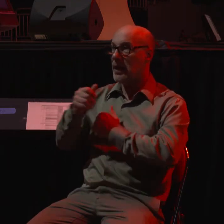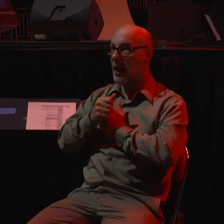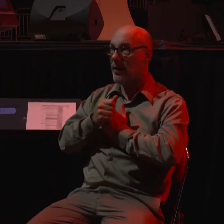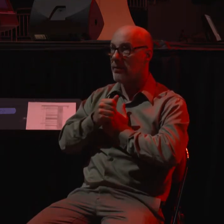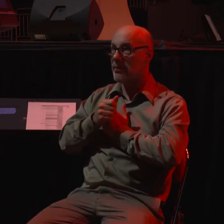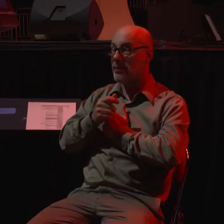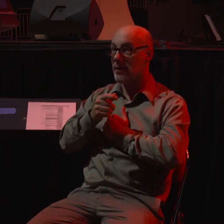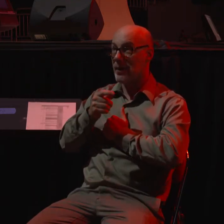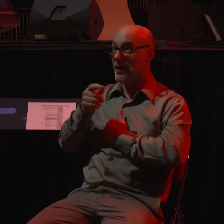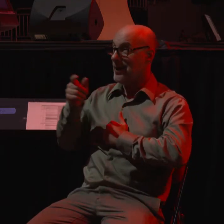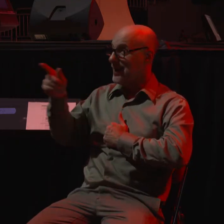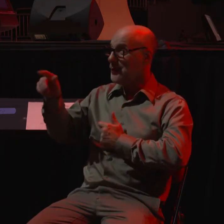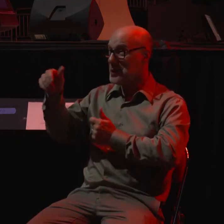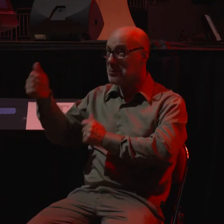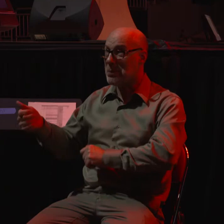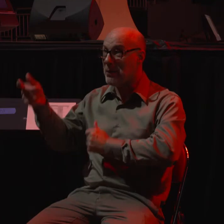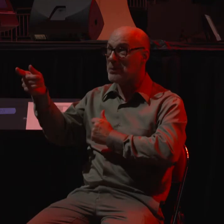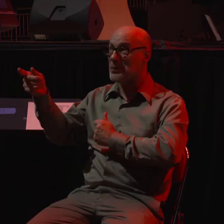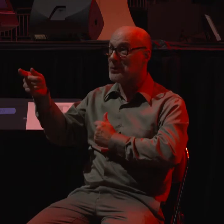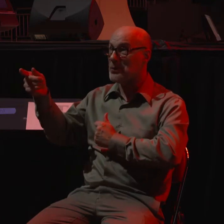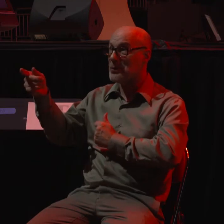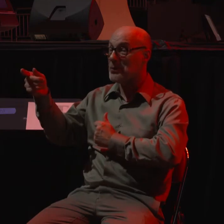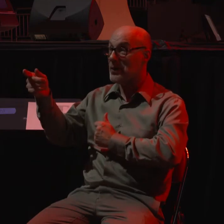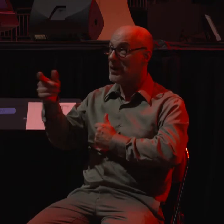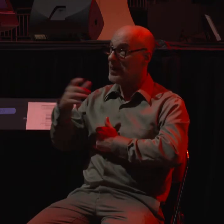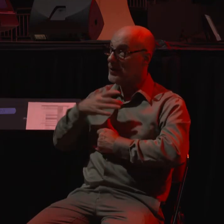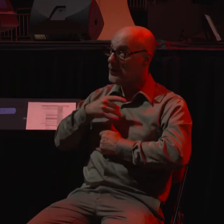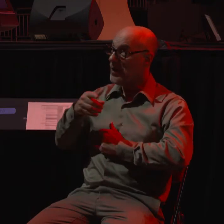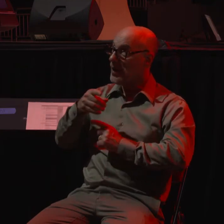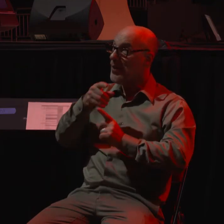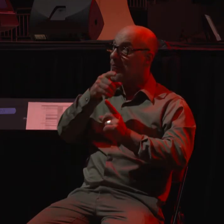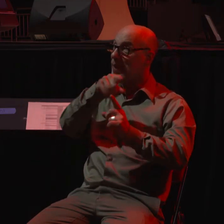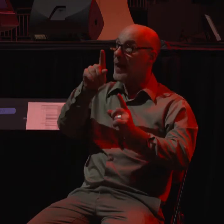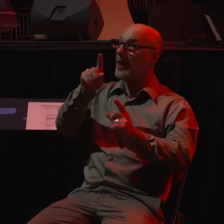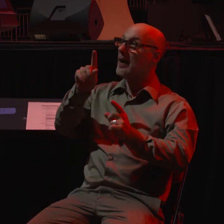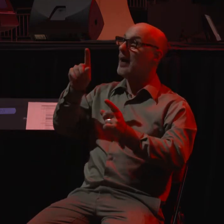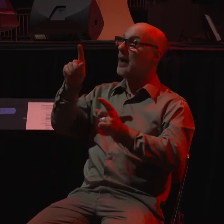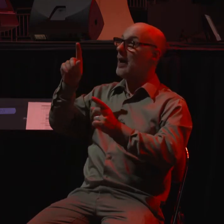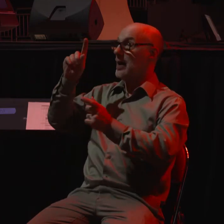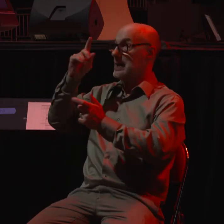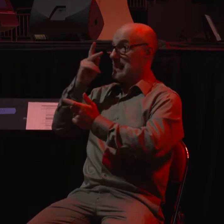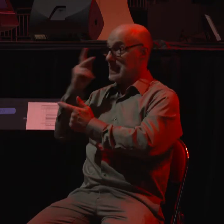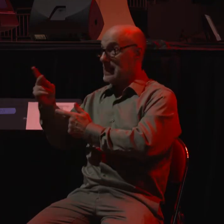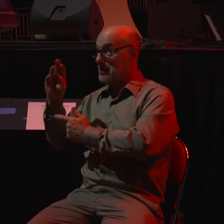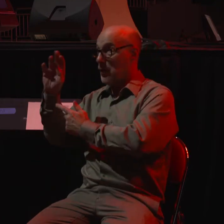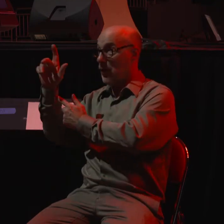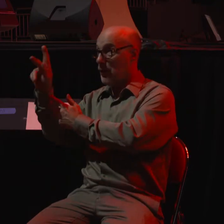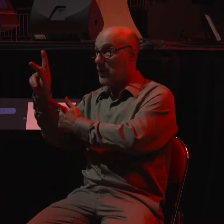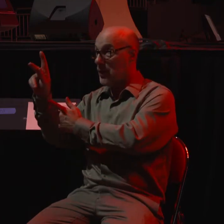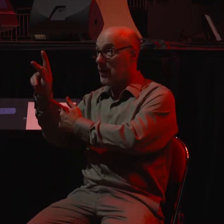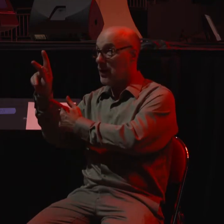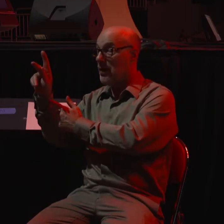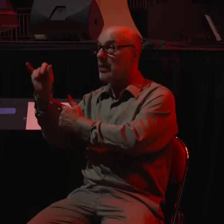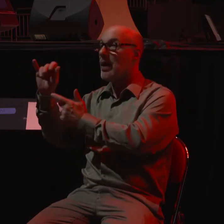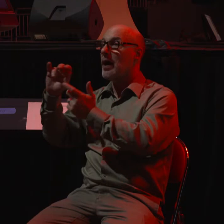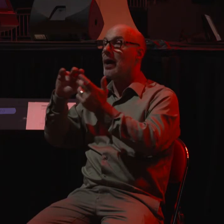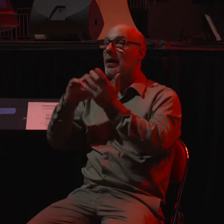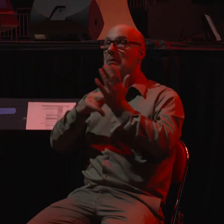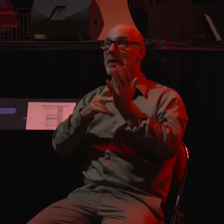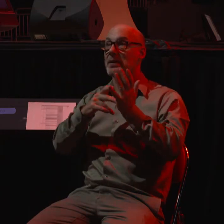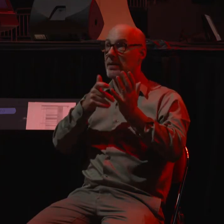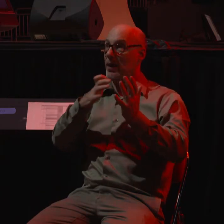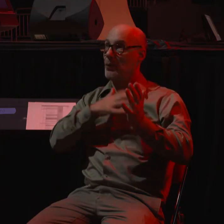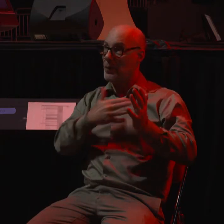even a Baptist, actually wins a hearing for Jesus Christ. Yeah. So it is helpful for me in God's